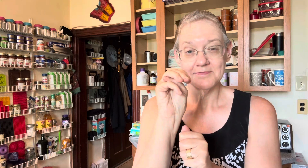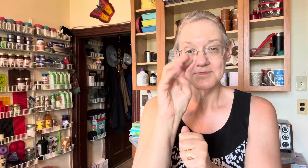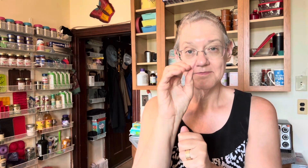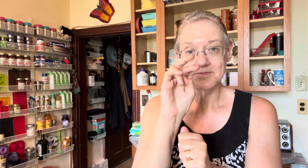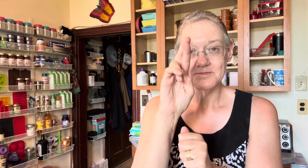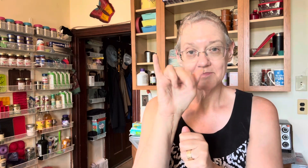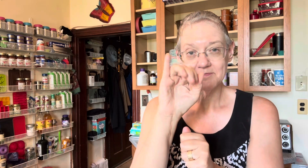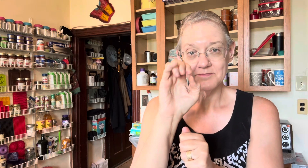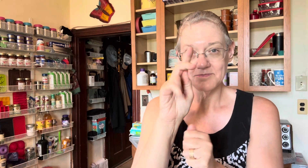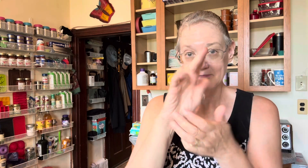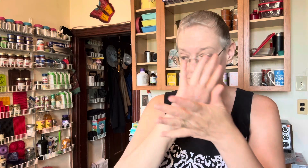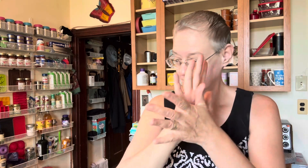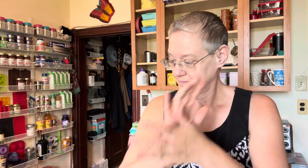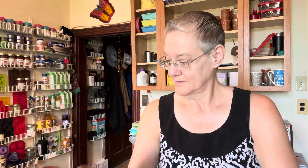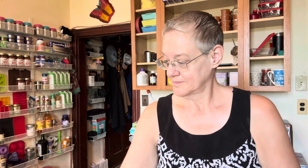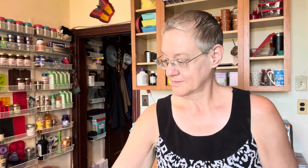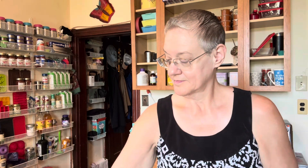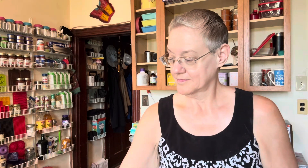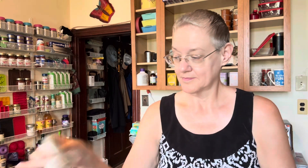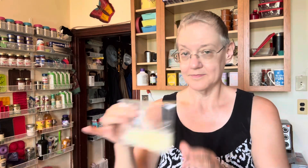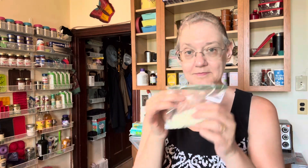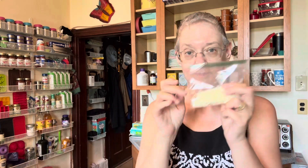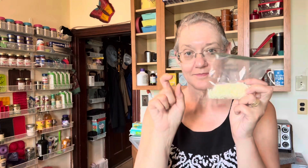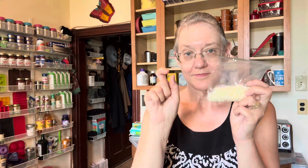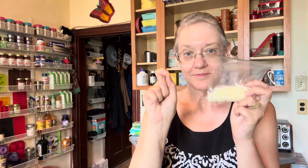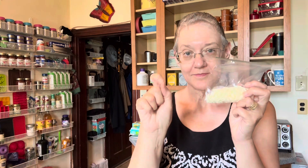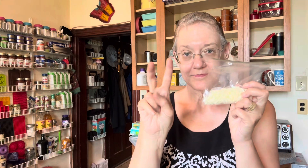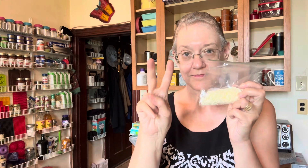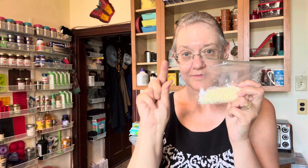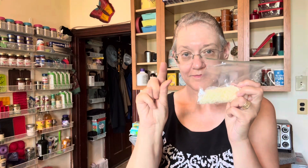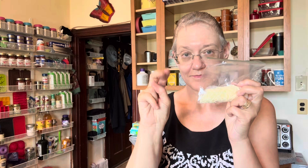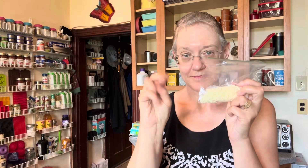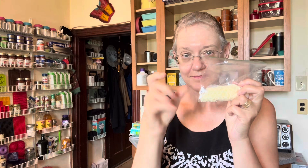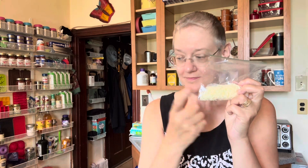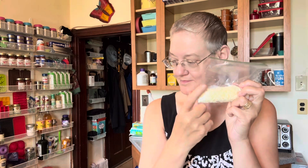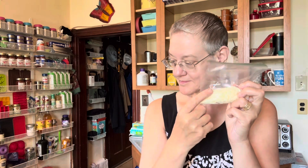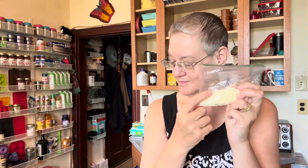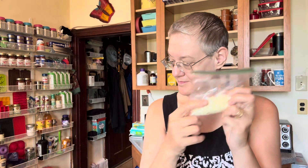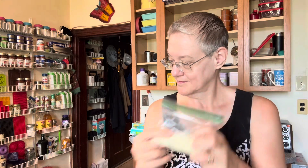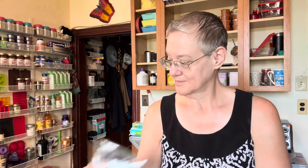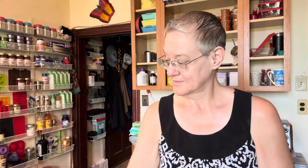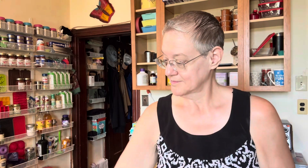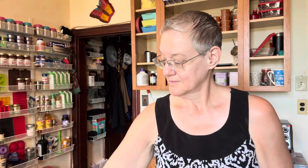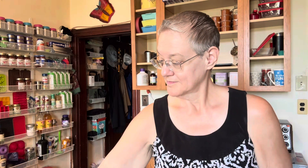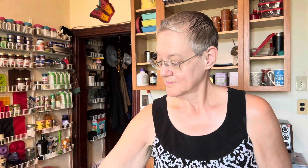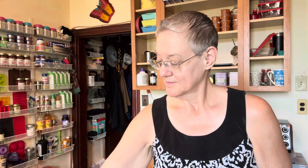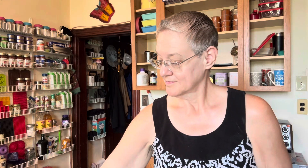sugar-free. 1 ounce of Monterey Jack cheese, 0.2 grams of net carbs.